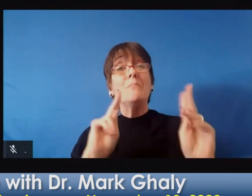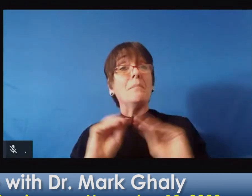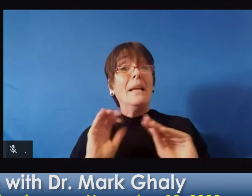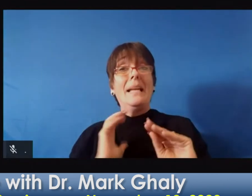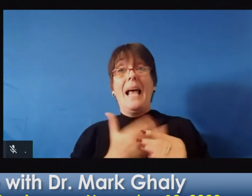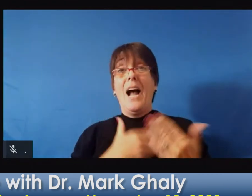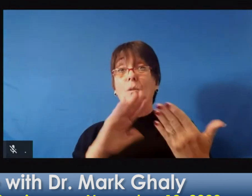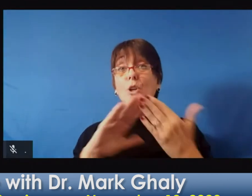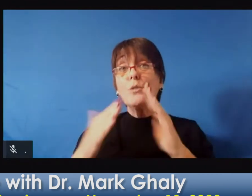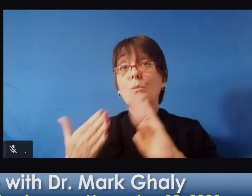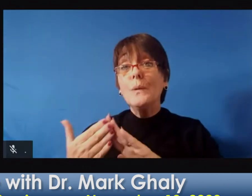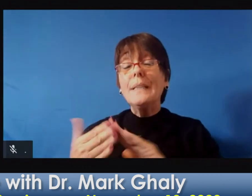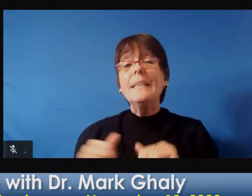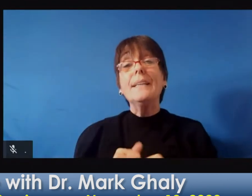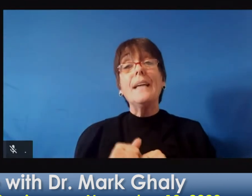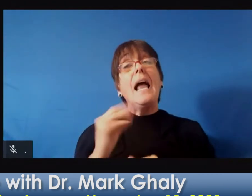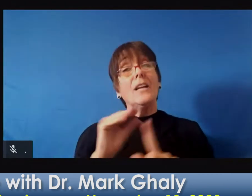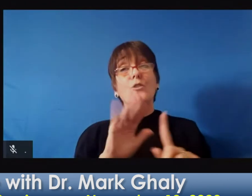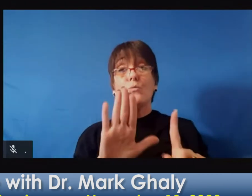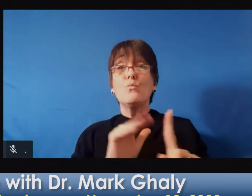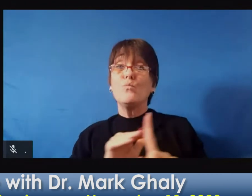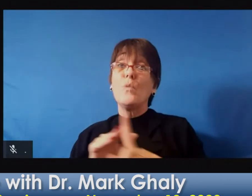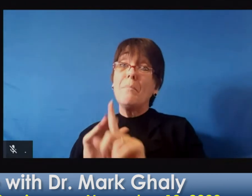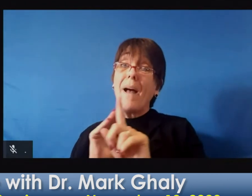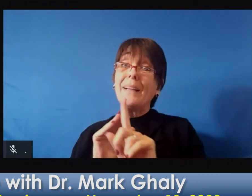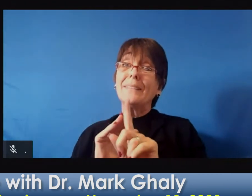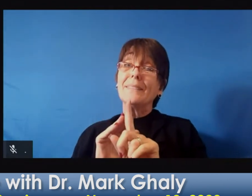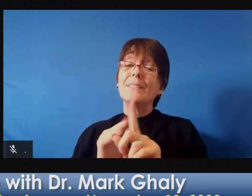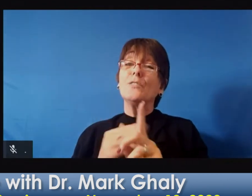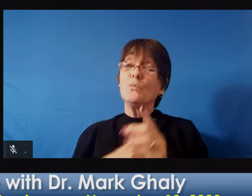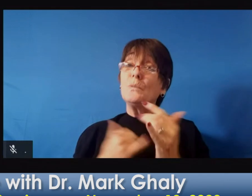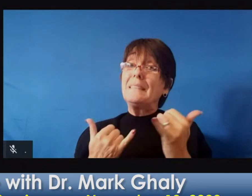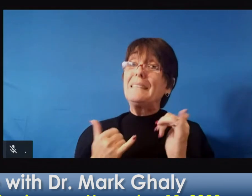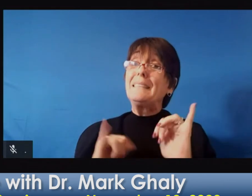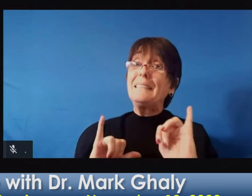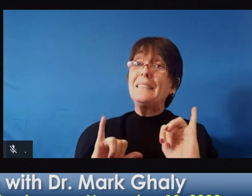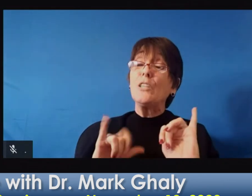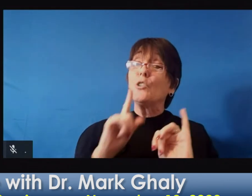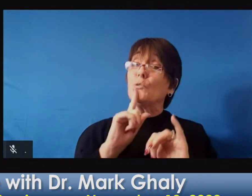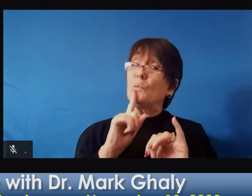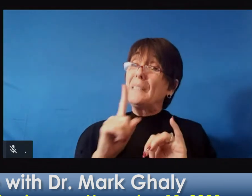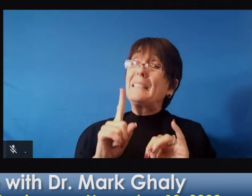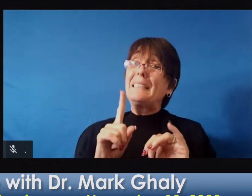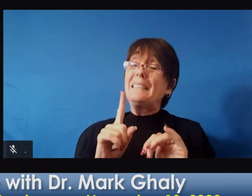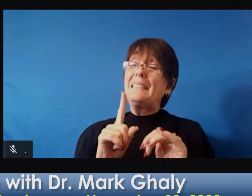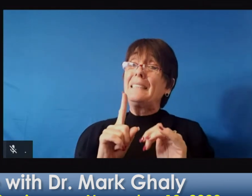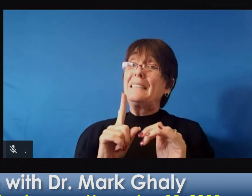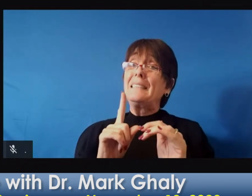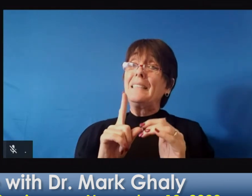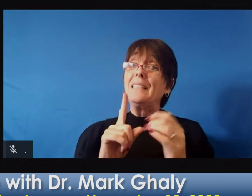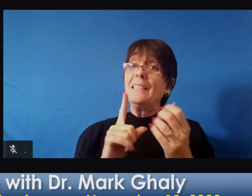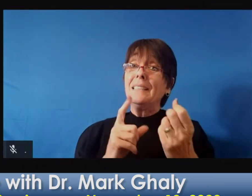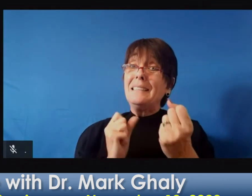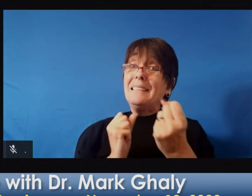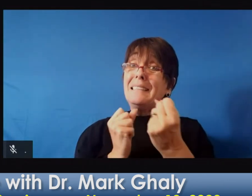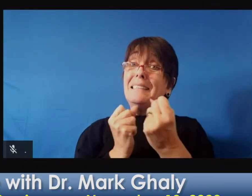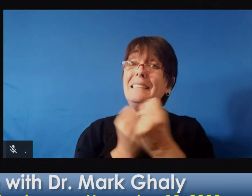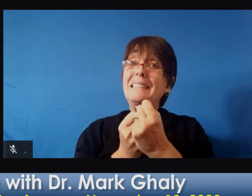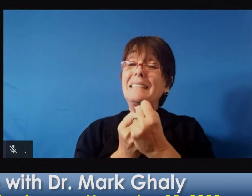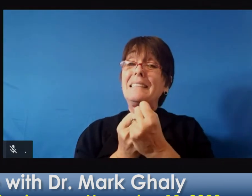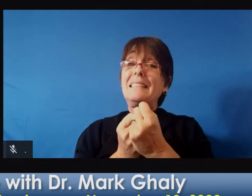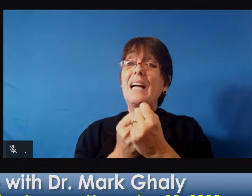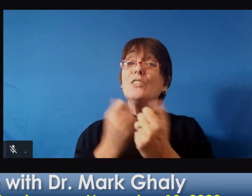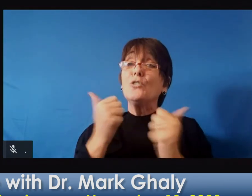communities, and the reminder that we still really endorse and push this concept of doing as much as we